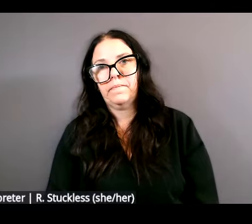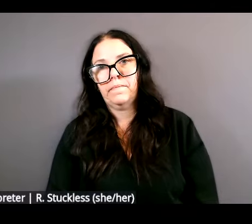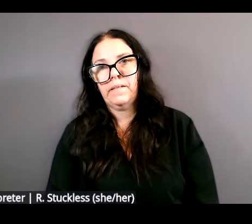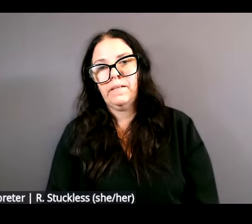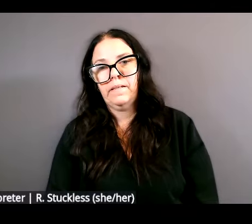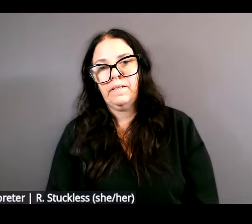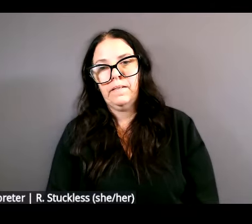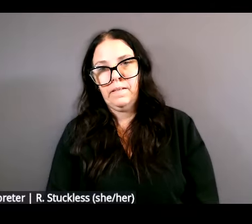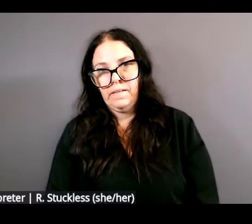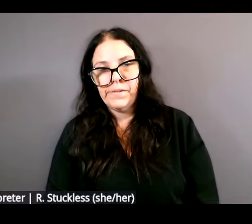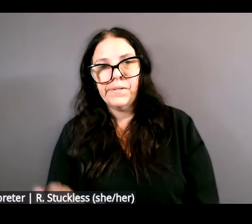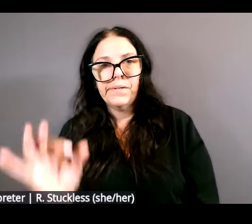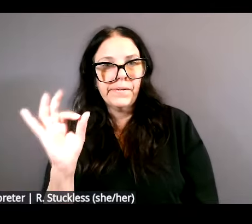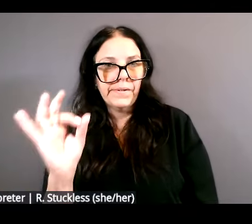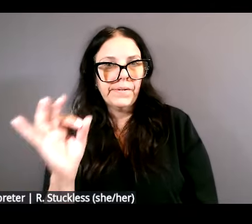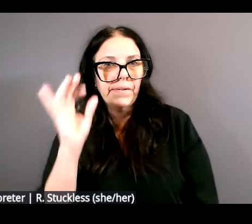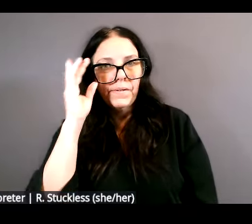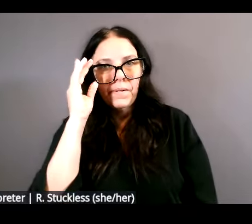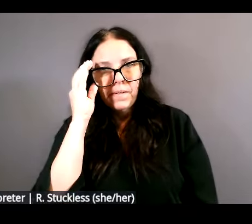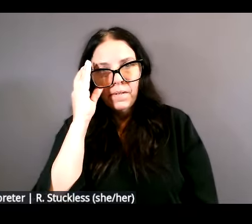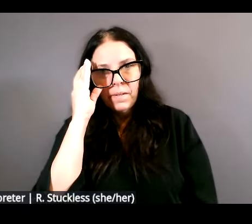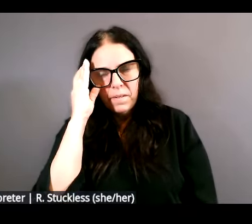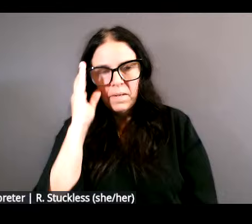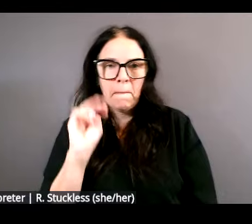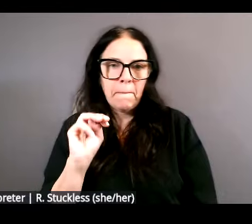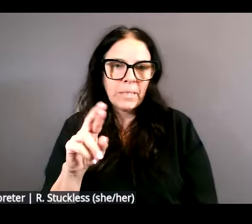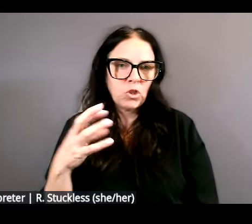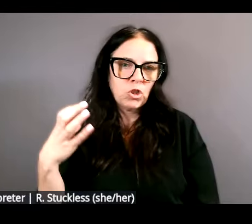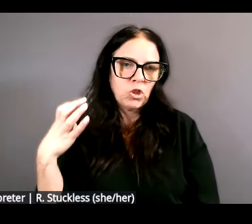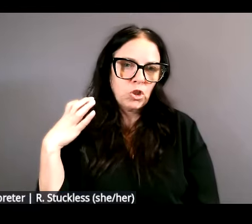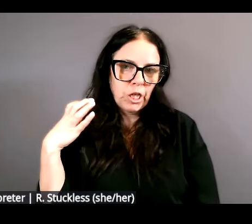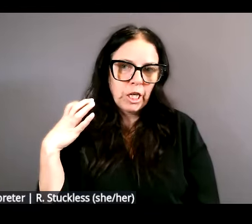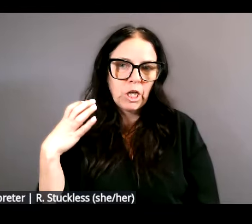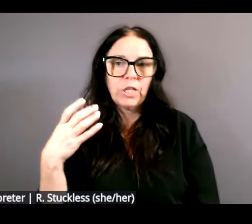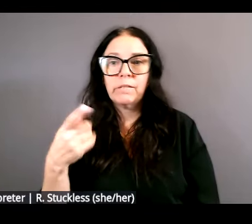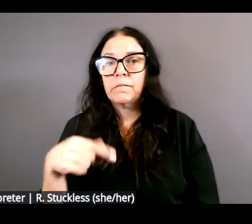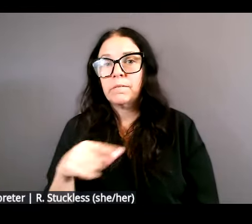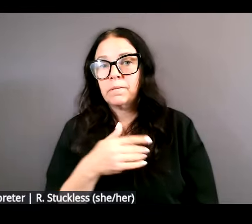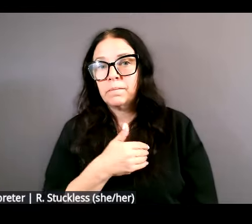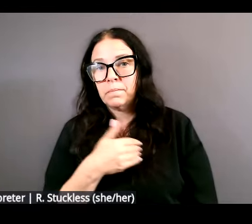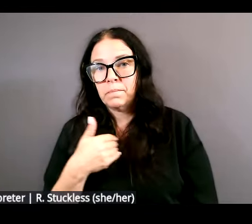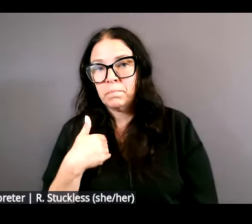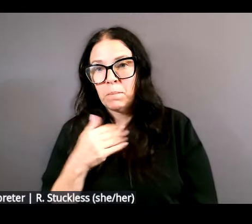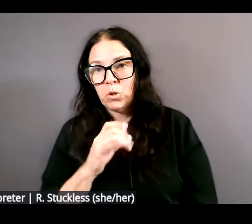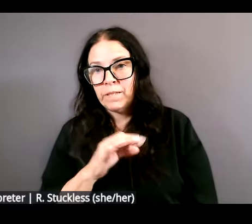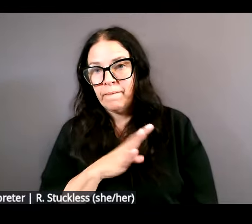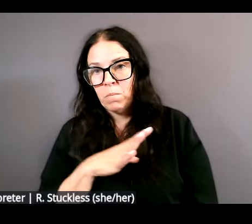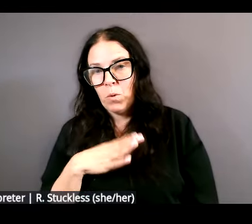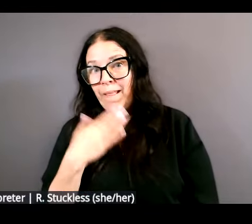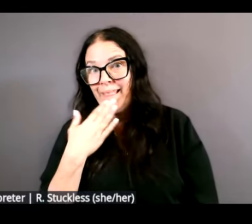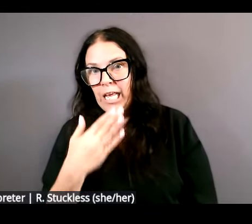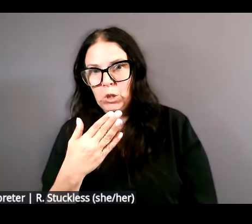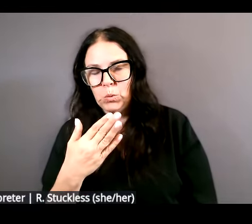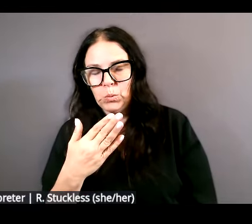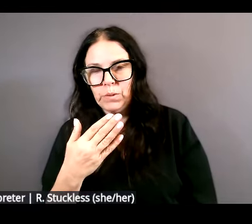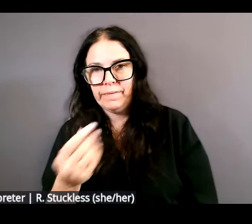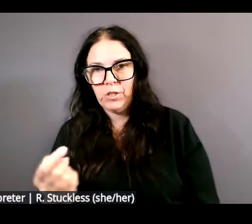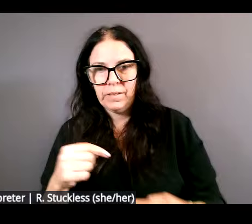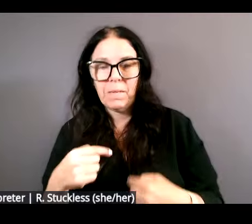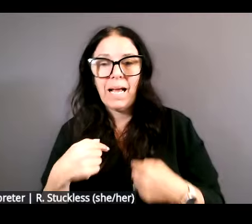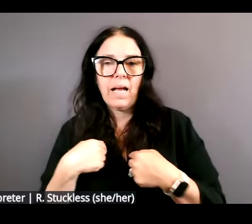There we go. Mr. Chair, members of the board, thank you very much for having me today. I'm Jeff Wiggins. I am a part owner